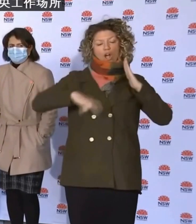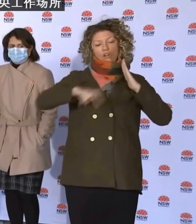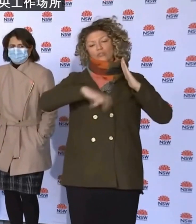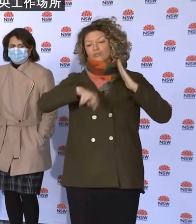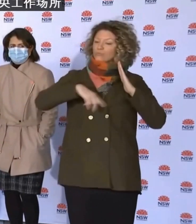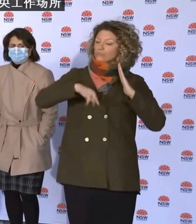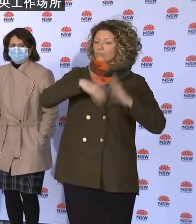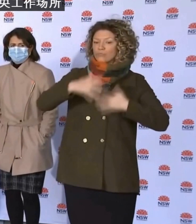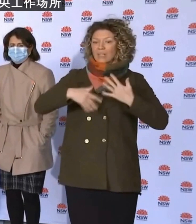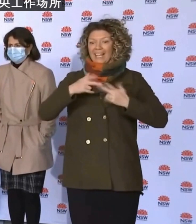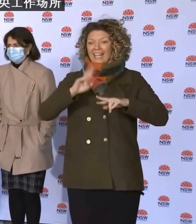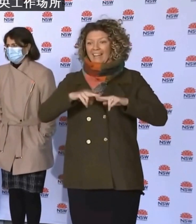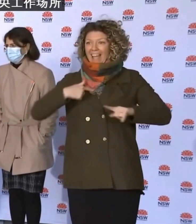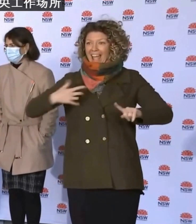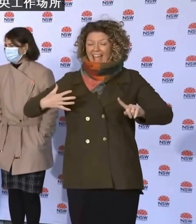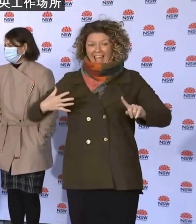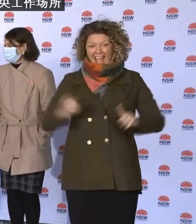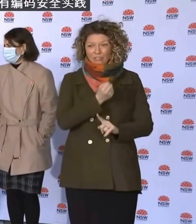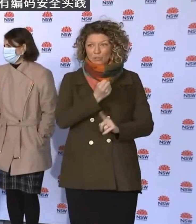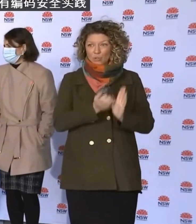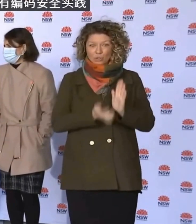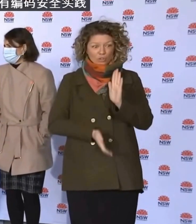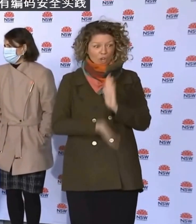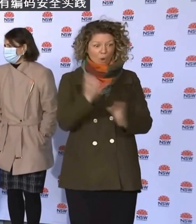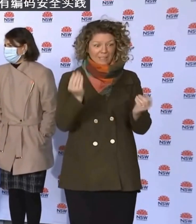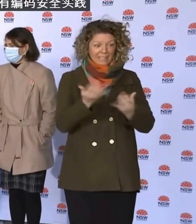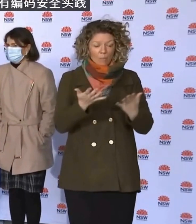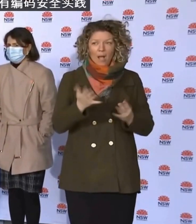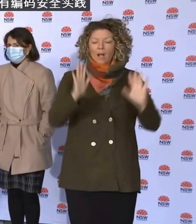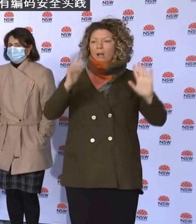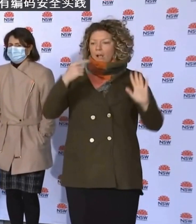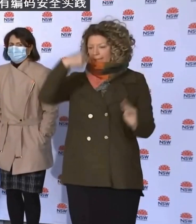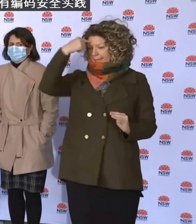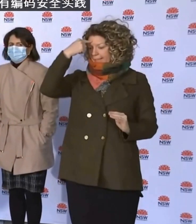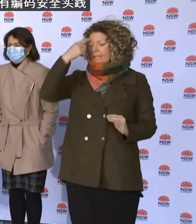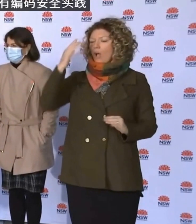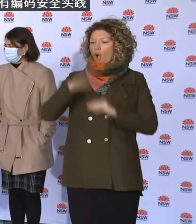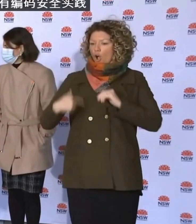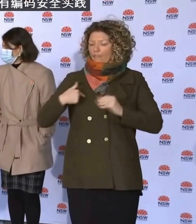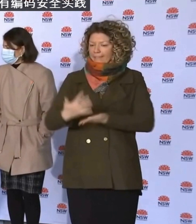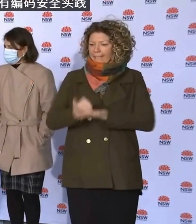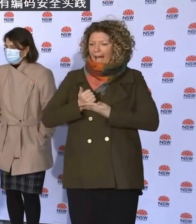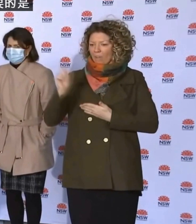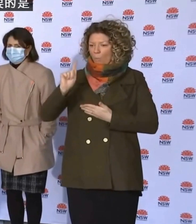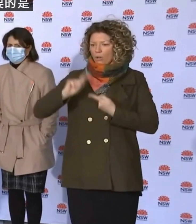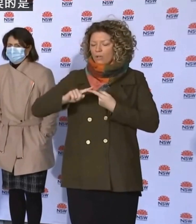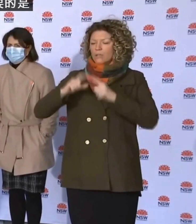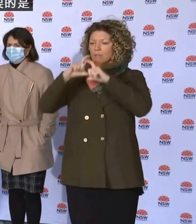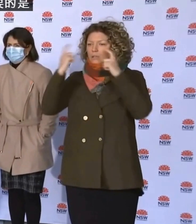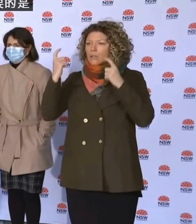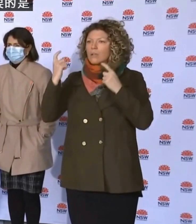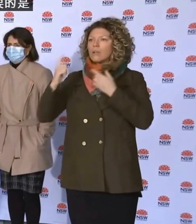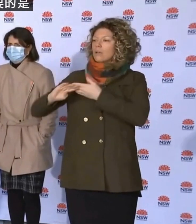we have to go to essential workplace, please follow all the COVID safe practices that have been put in place for